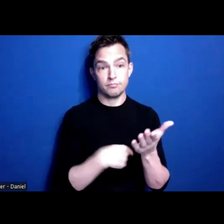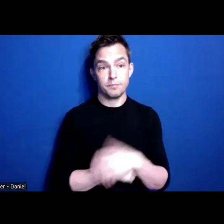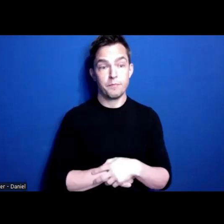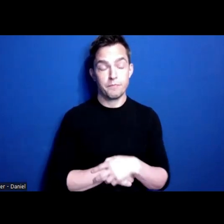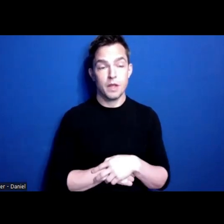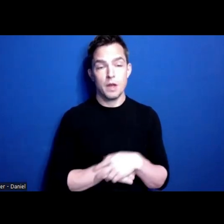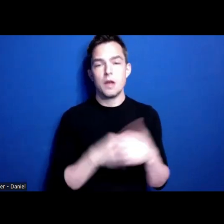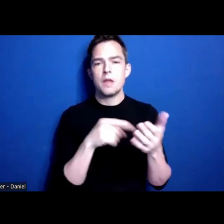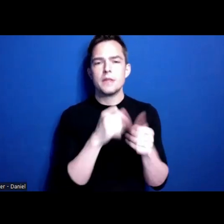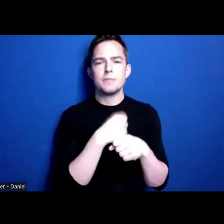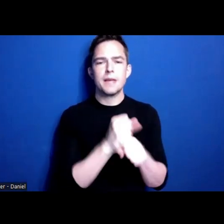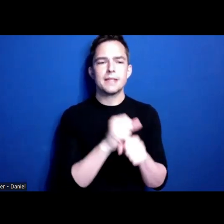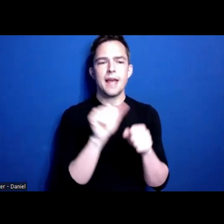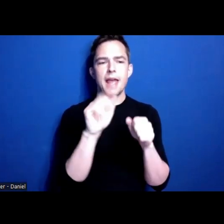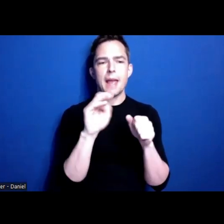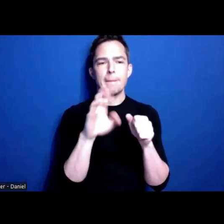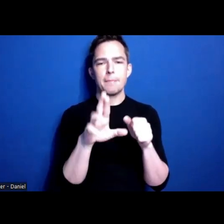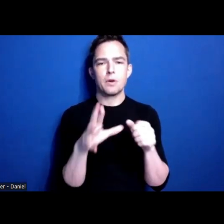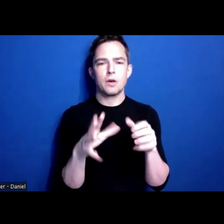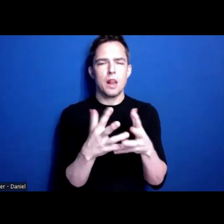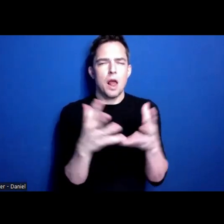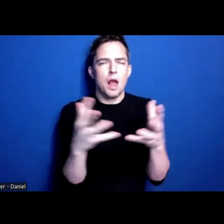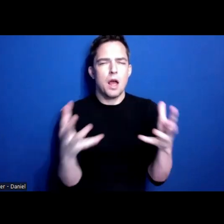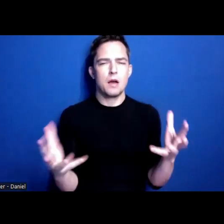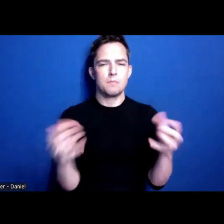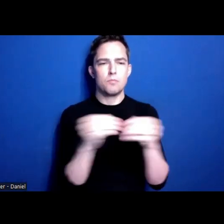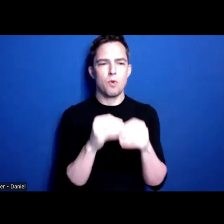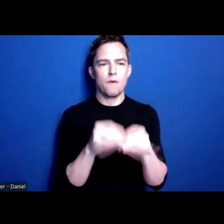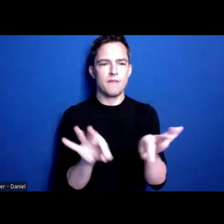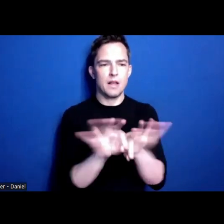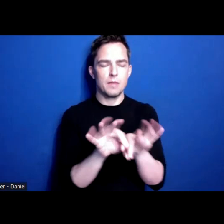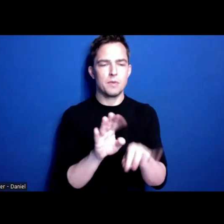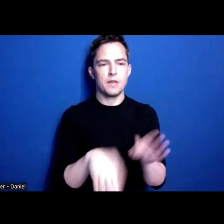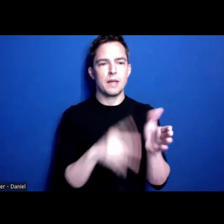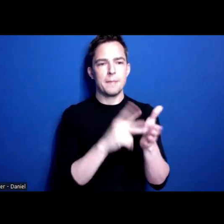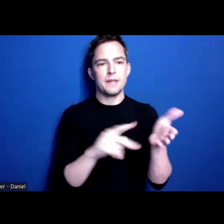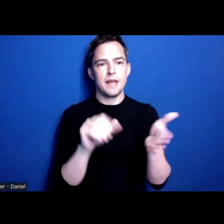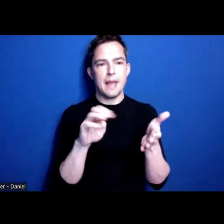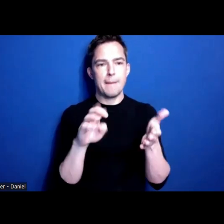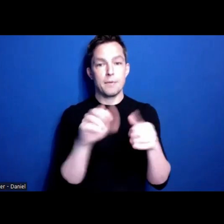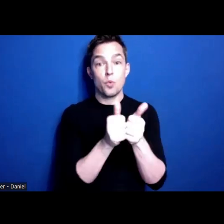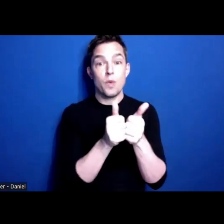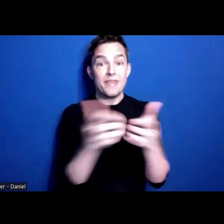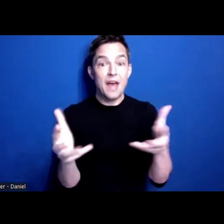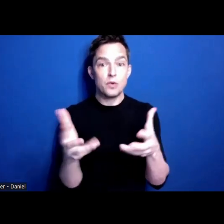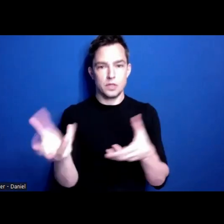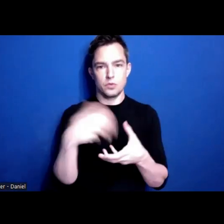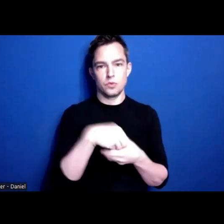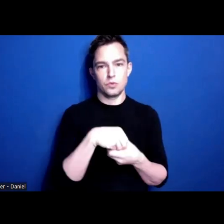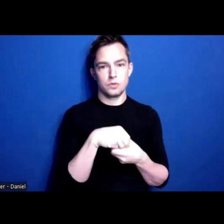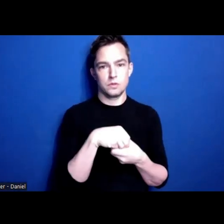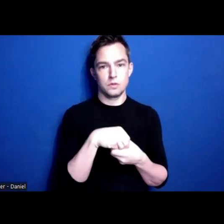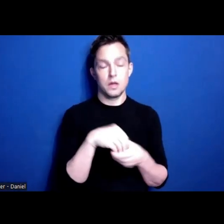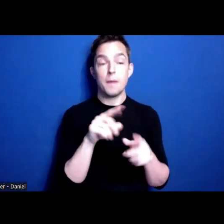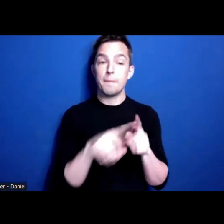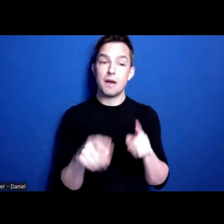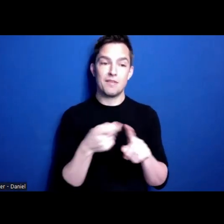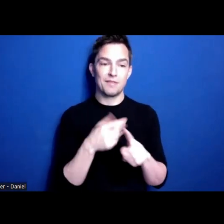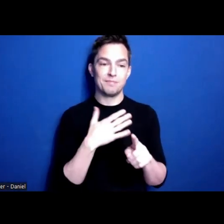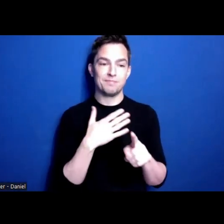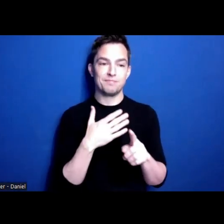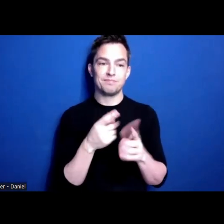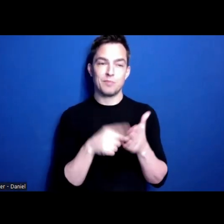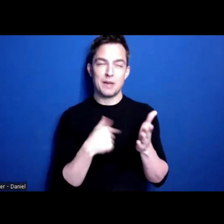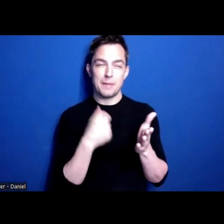This makes the amber far more valuable than a piece of amber without inclusions. But as far as I can tell,